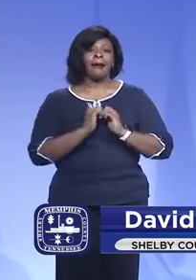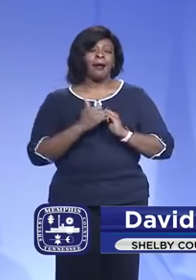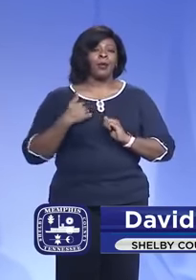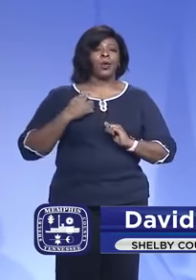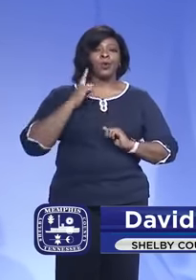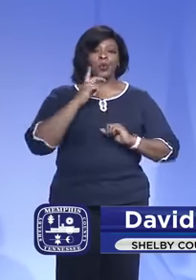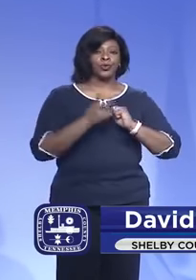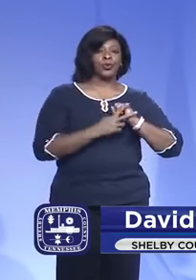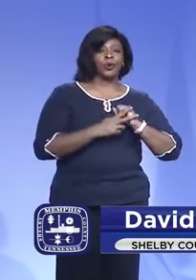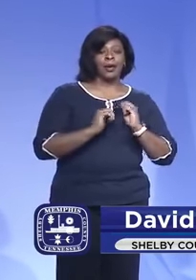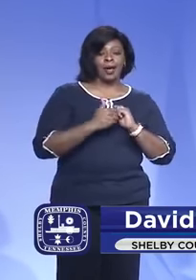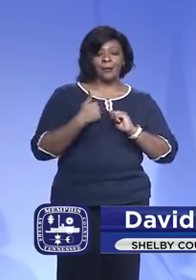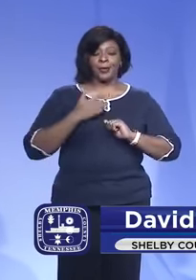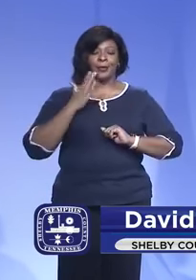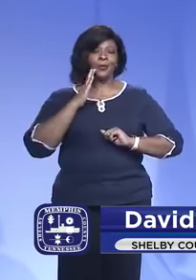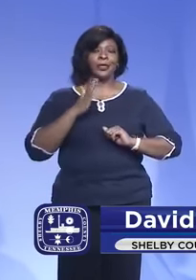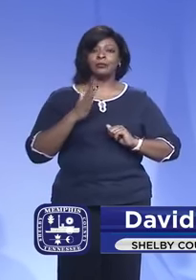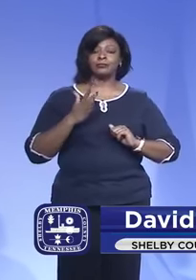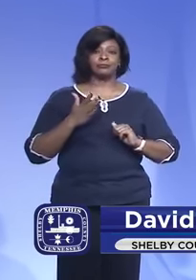to store it, how are we going to